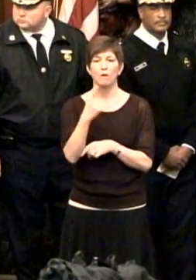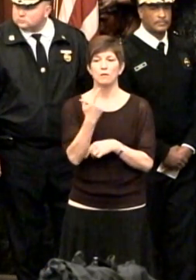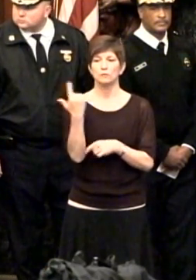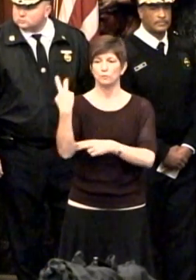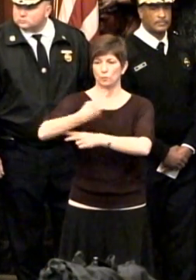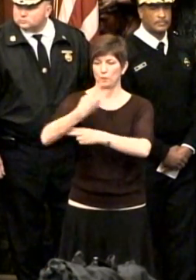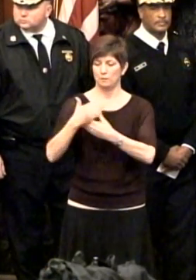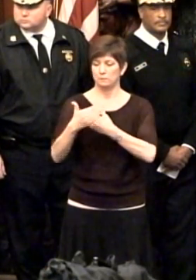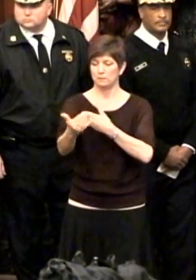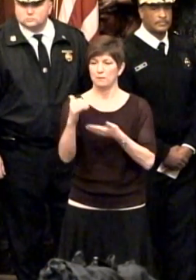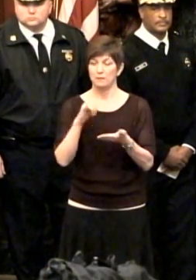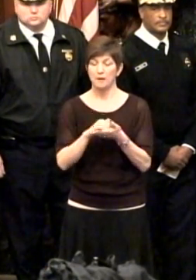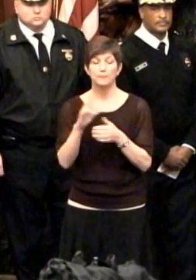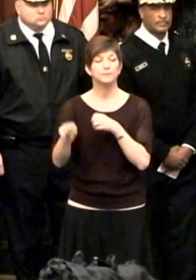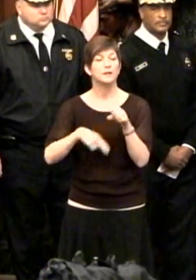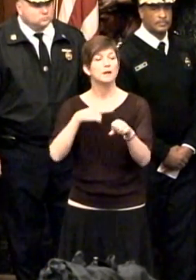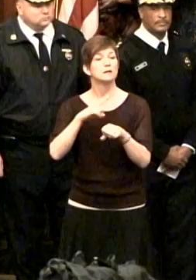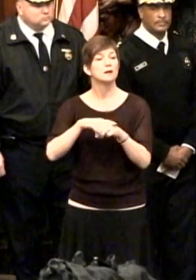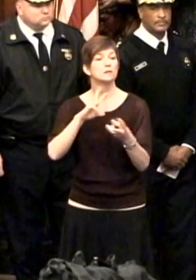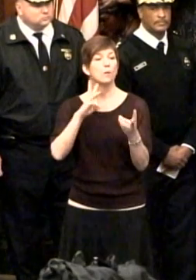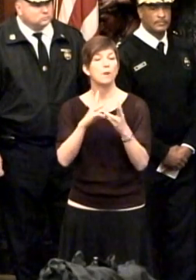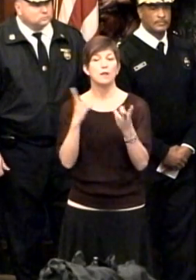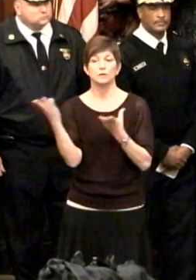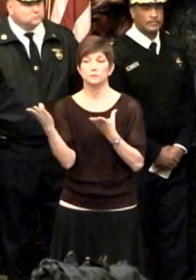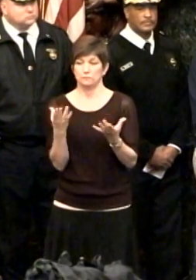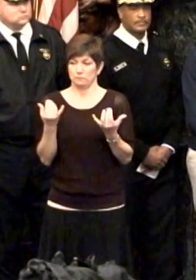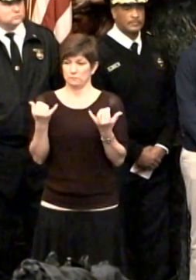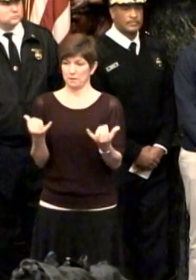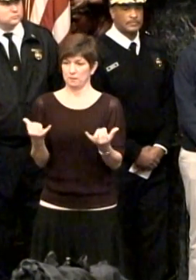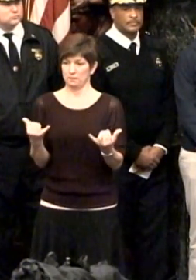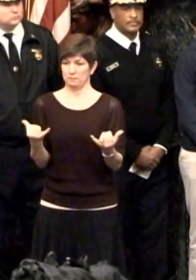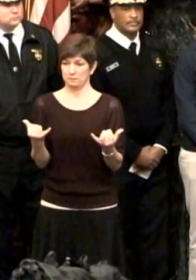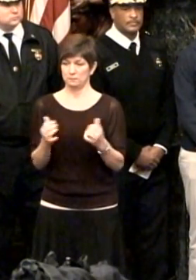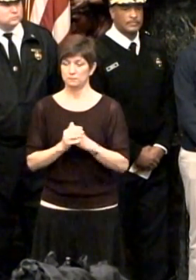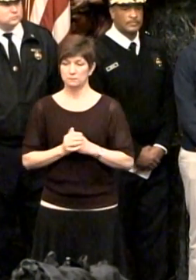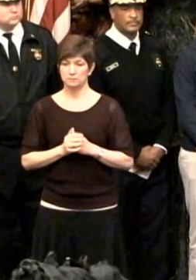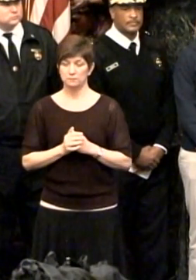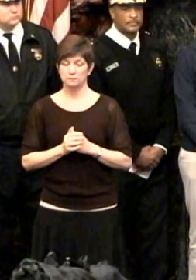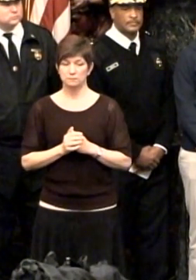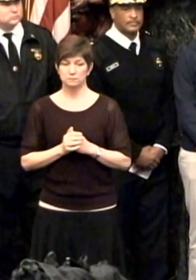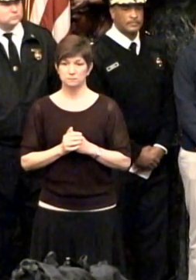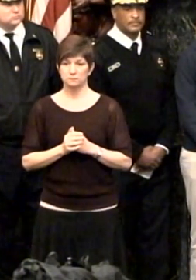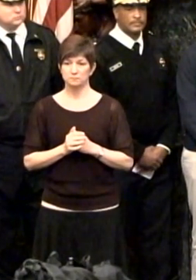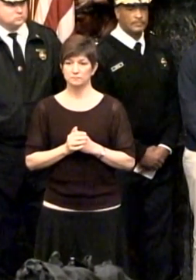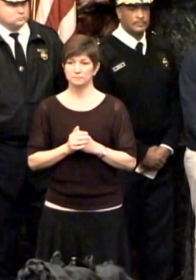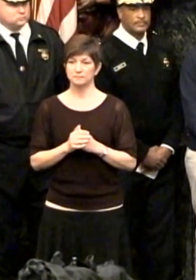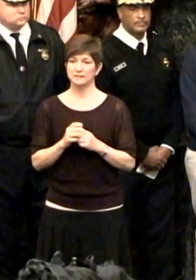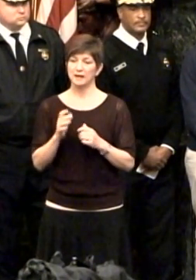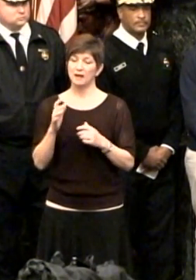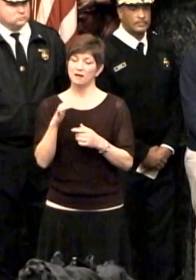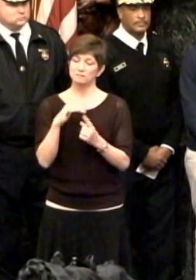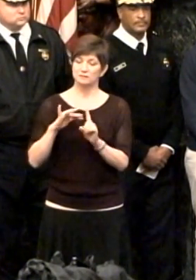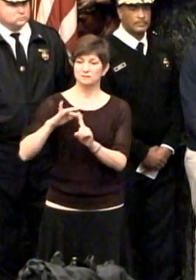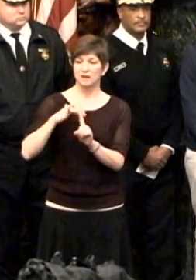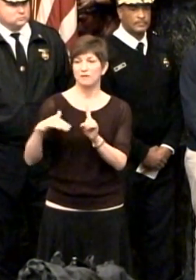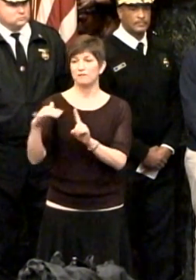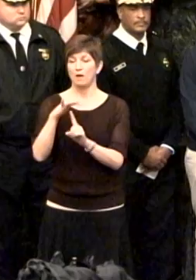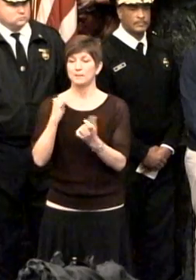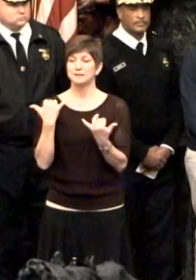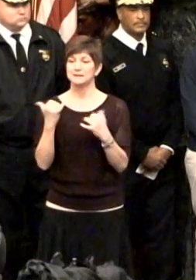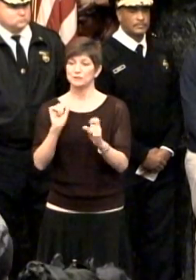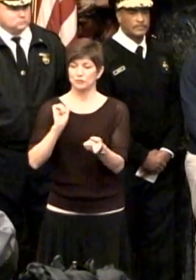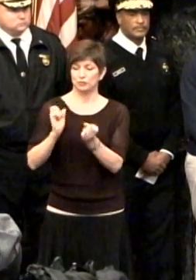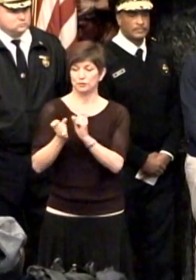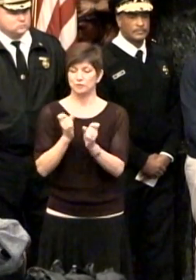hours. The National Weather Service right now, in a fairly changing environment, we'll